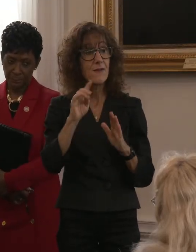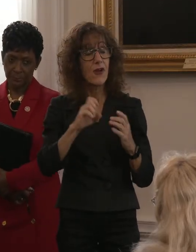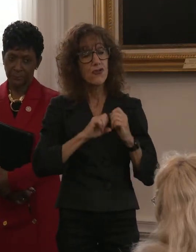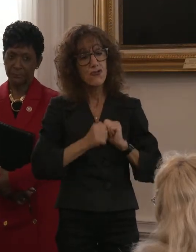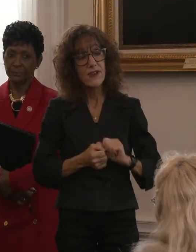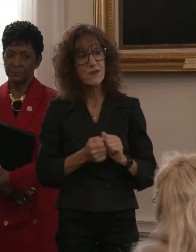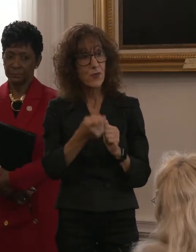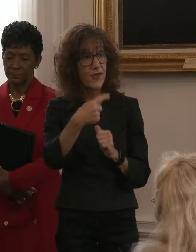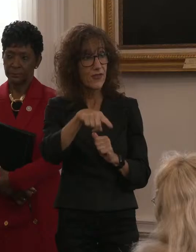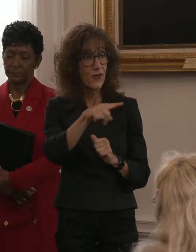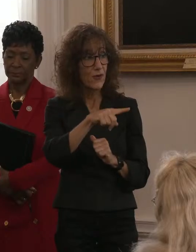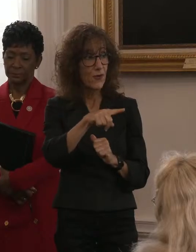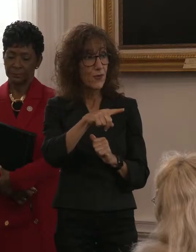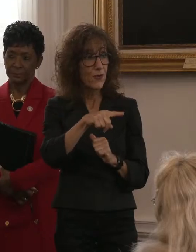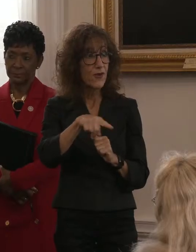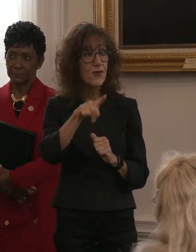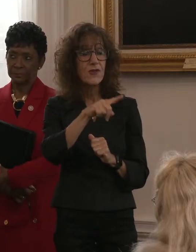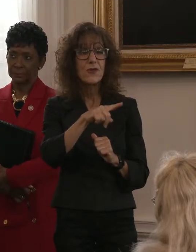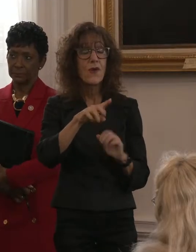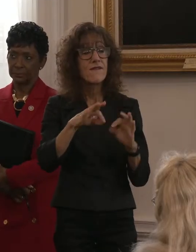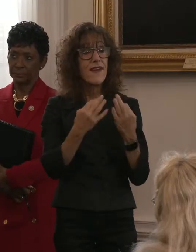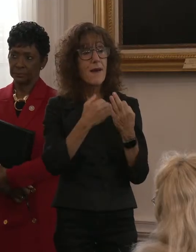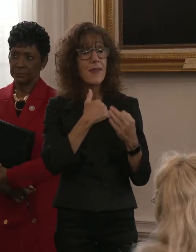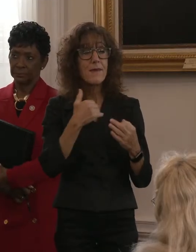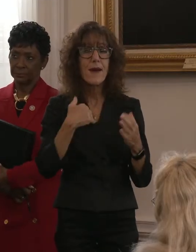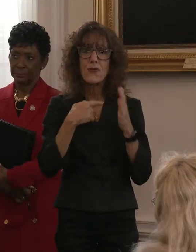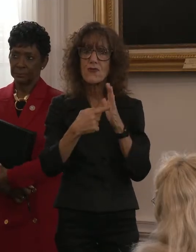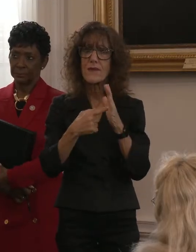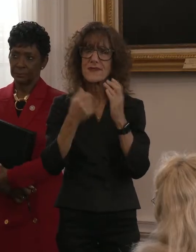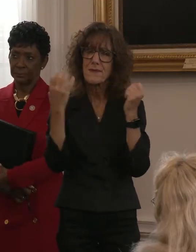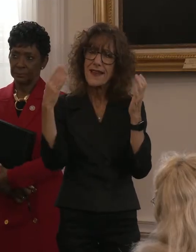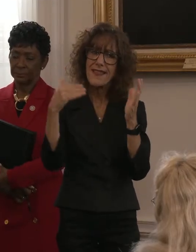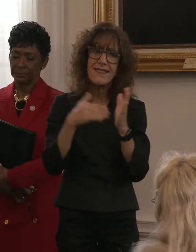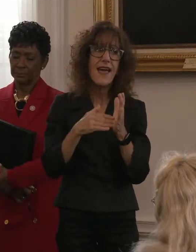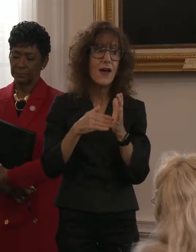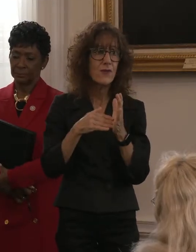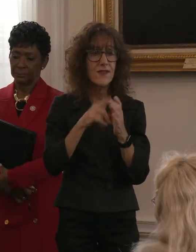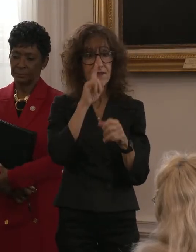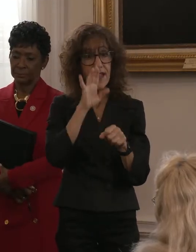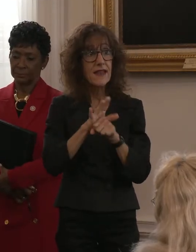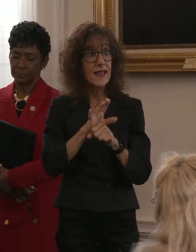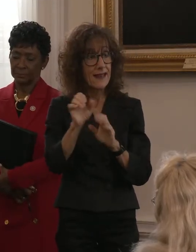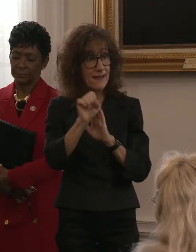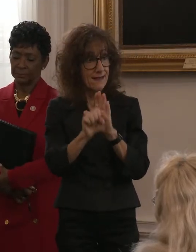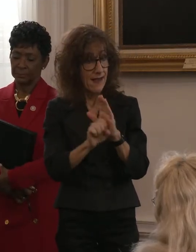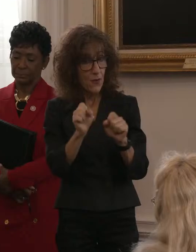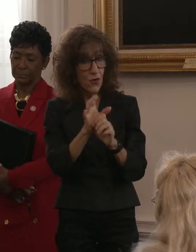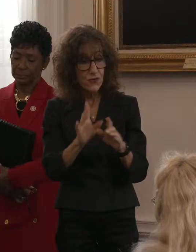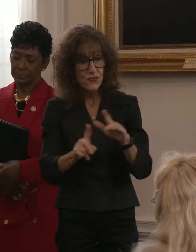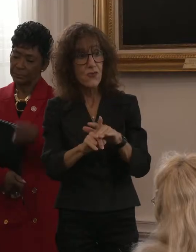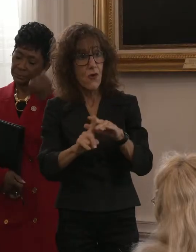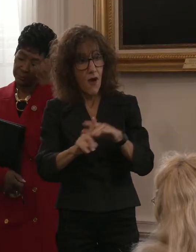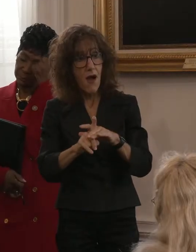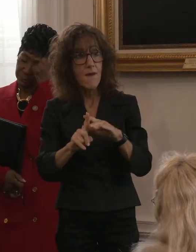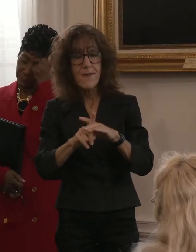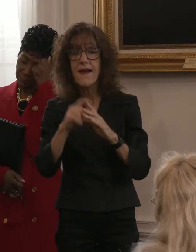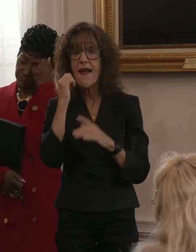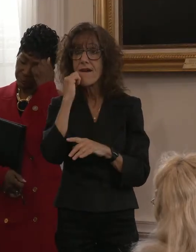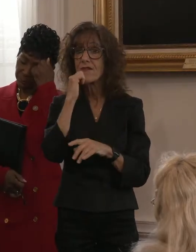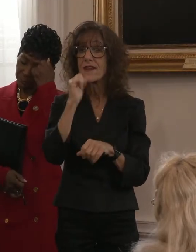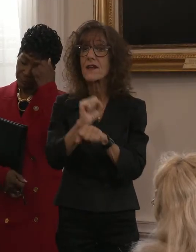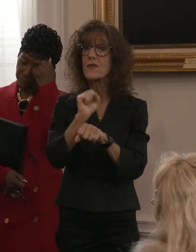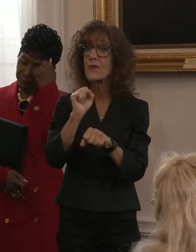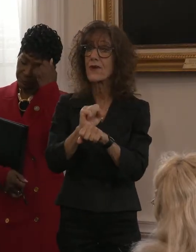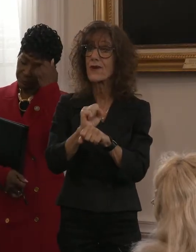loved one is representative of the thousands and thousands of dedicated state workers that show up to work every single day to